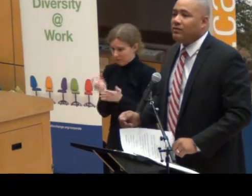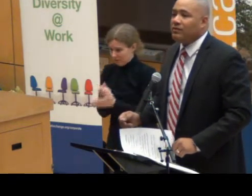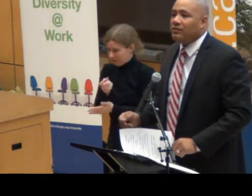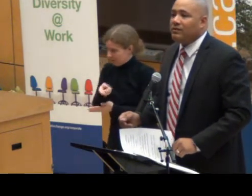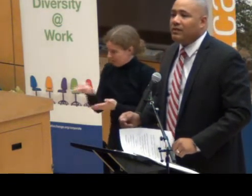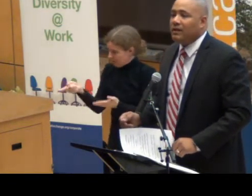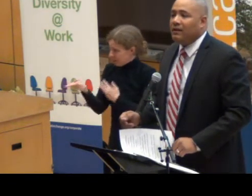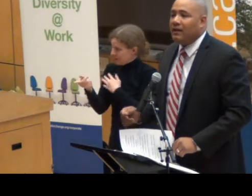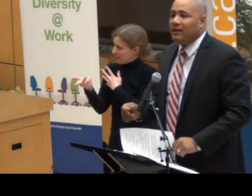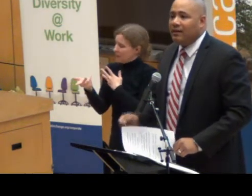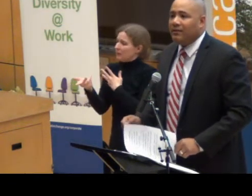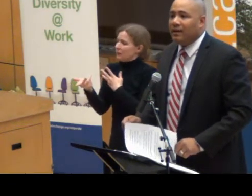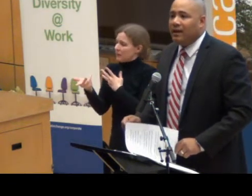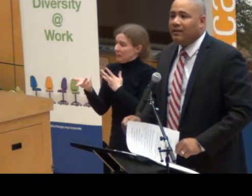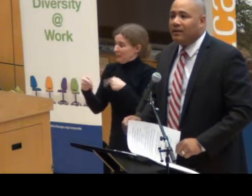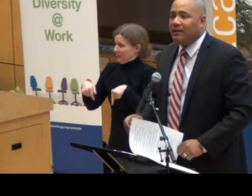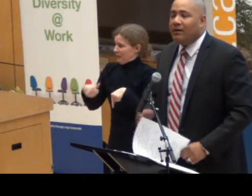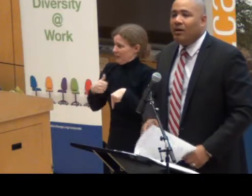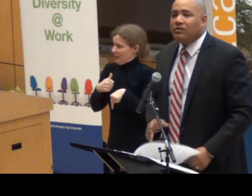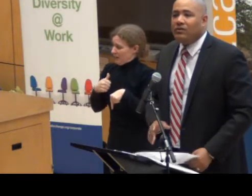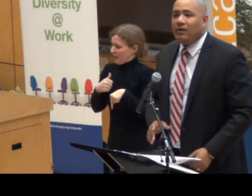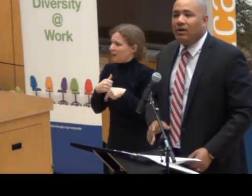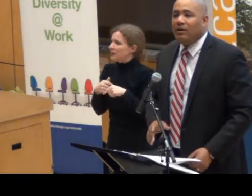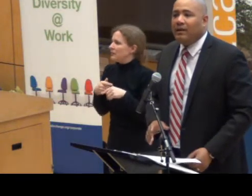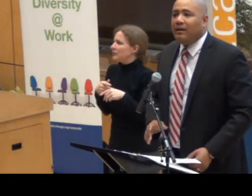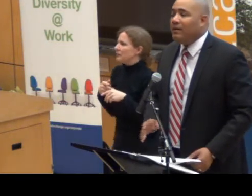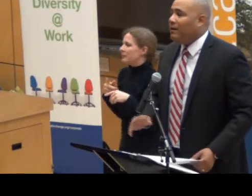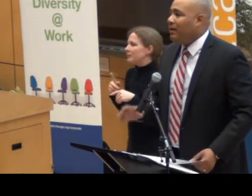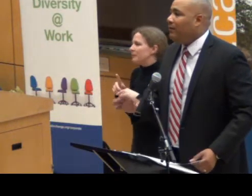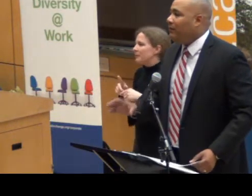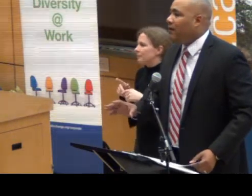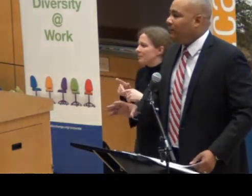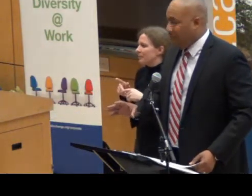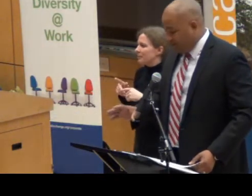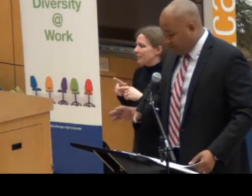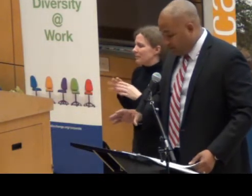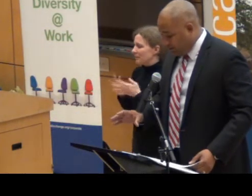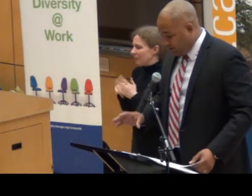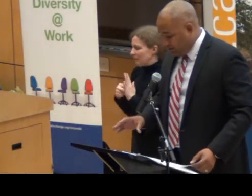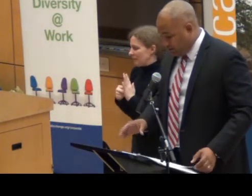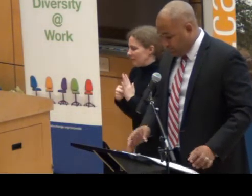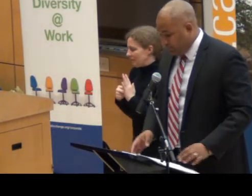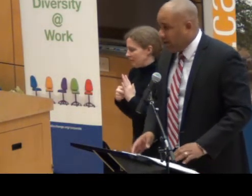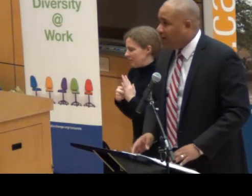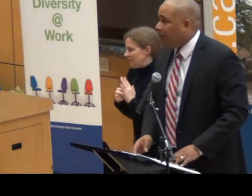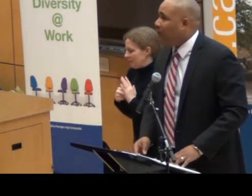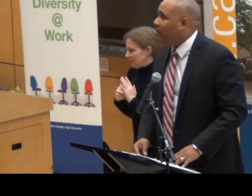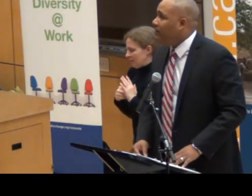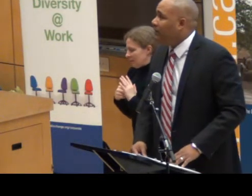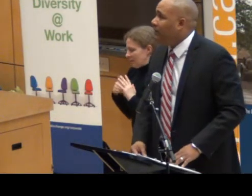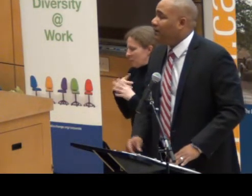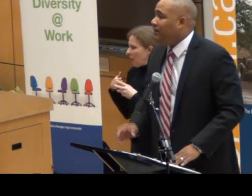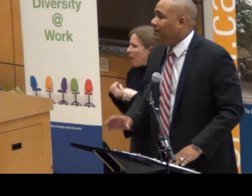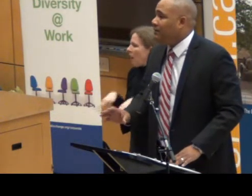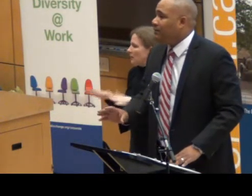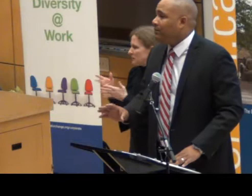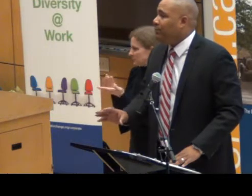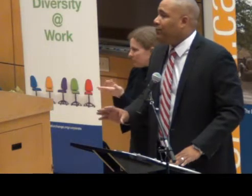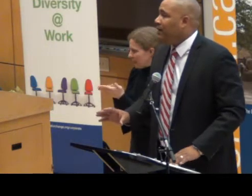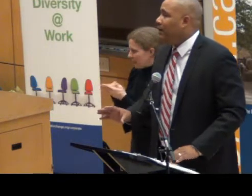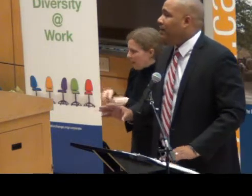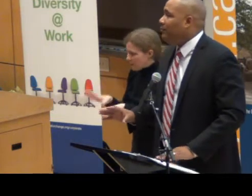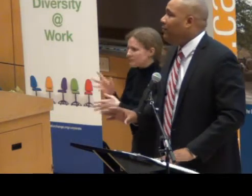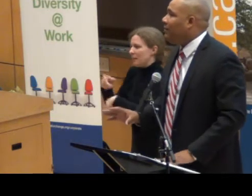trained professionals here in Canada cost our economy about $5 billion a year in lost productivity. And I think